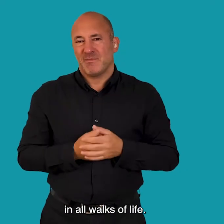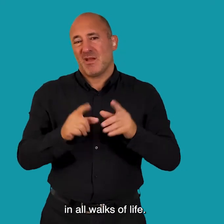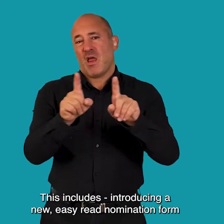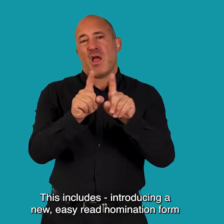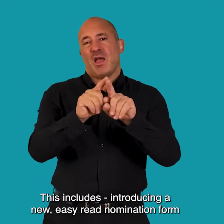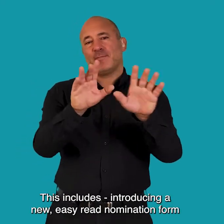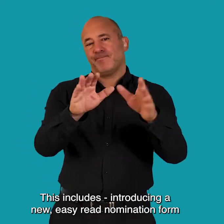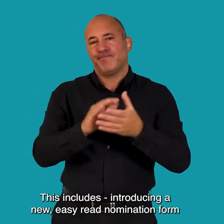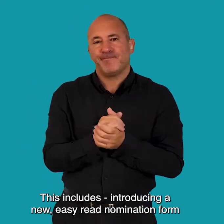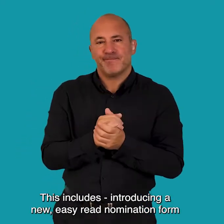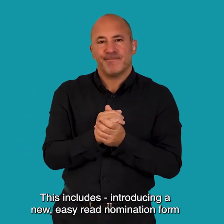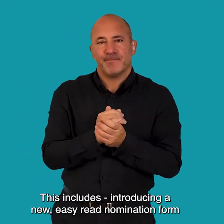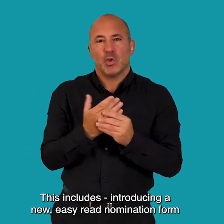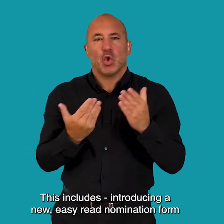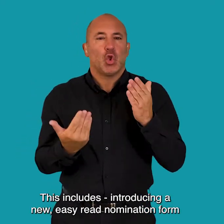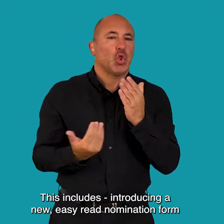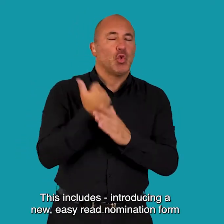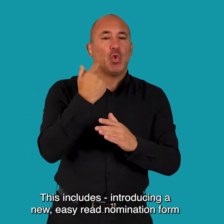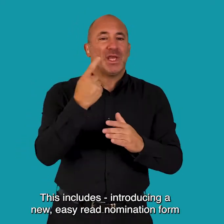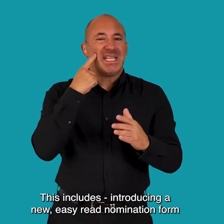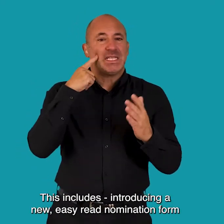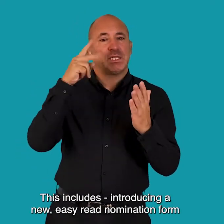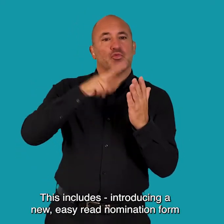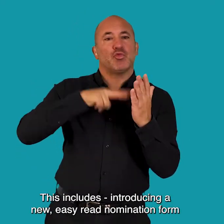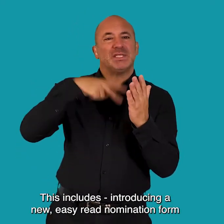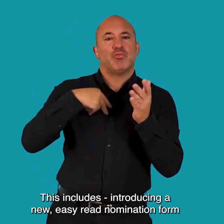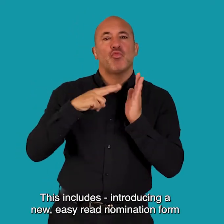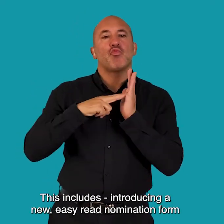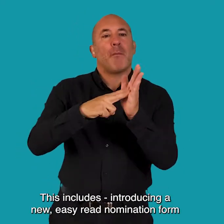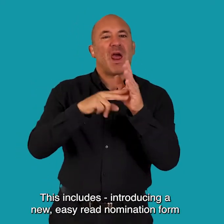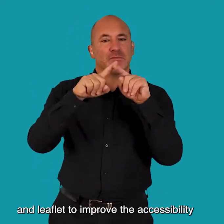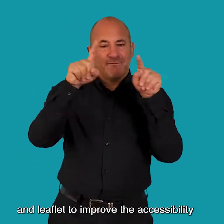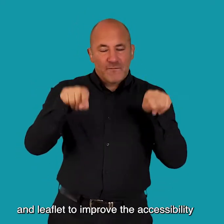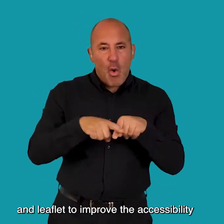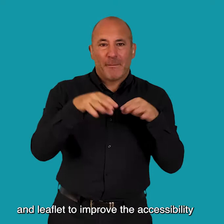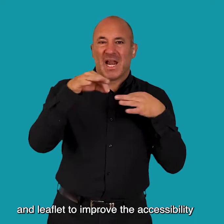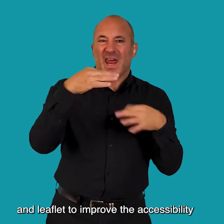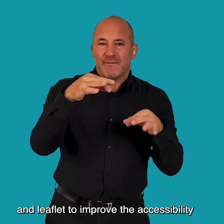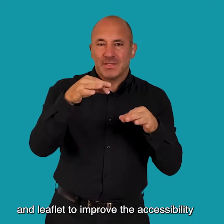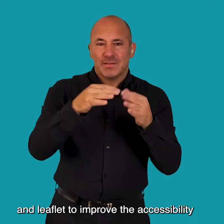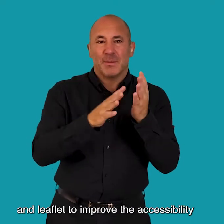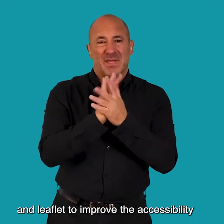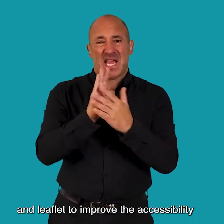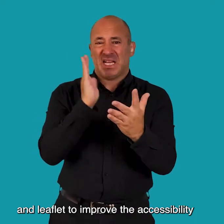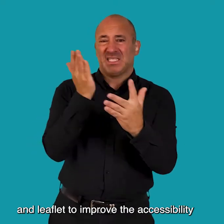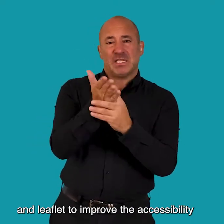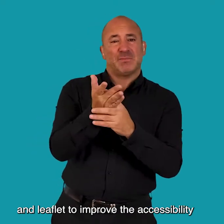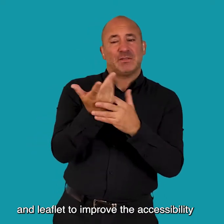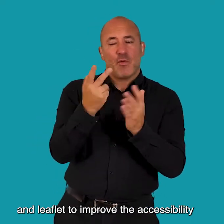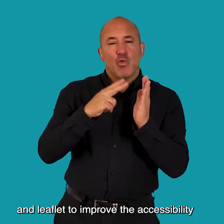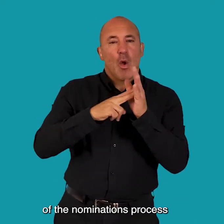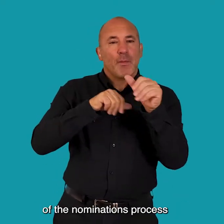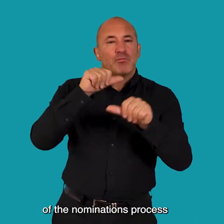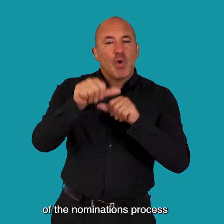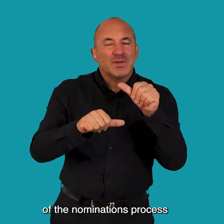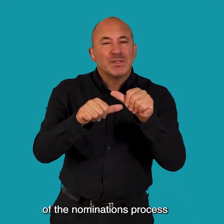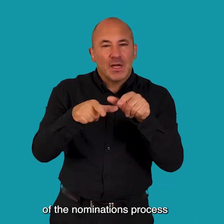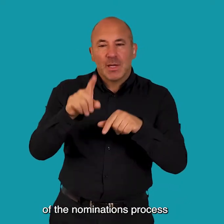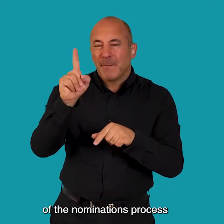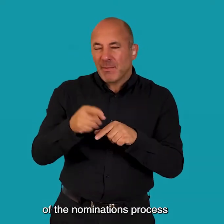This includes introducing a new easy read nomination form and leaflet to improve the accessibility of the nominations process